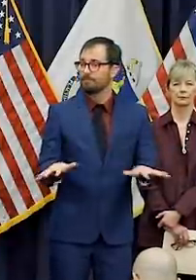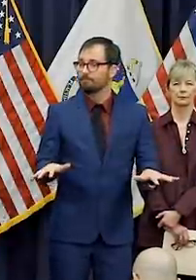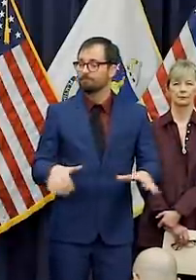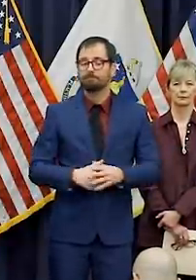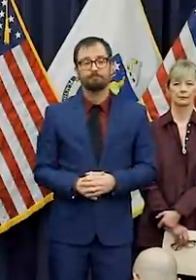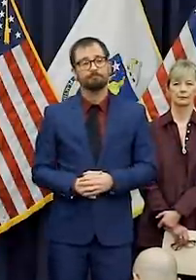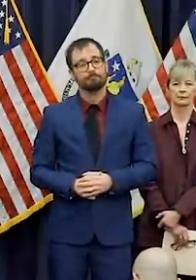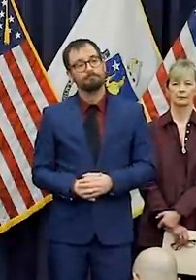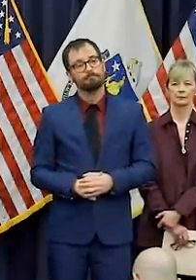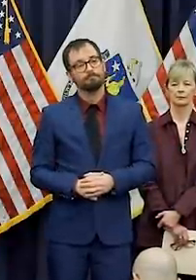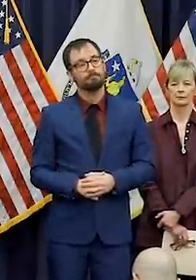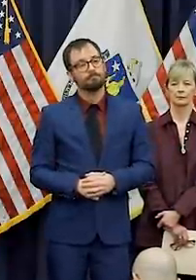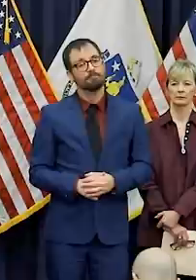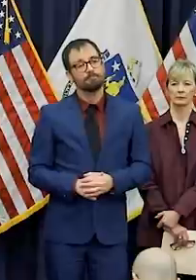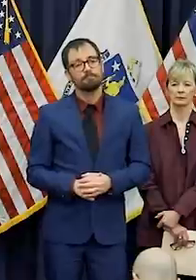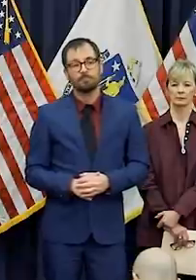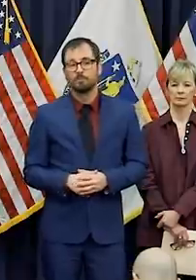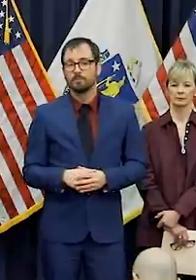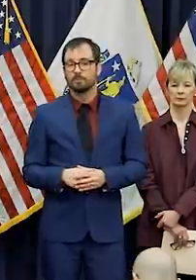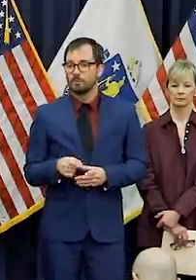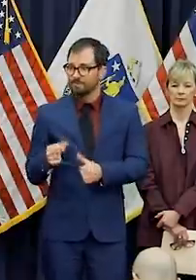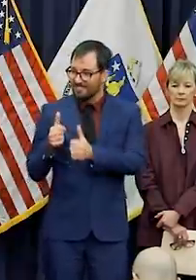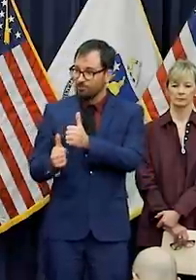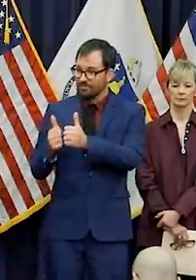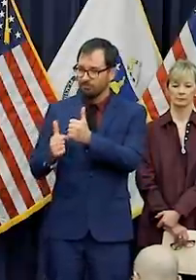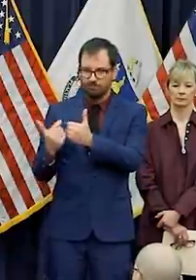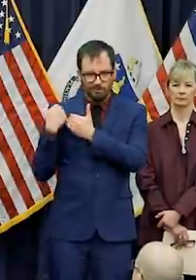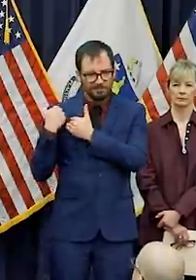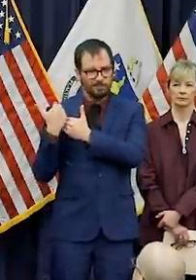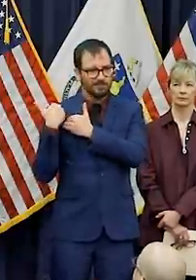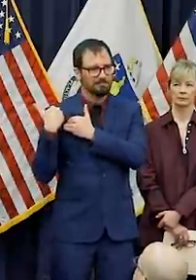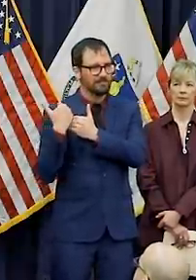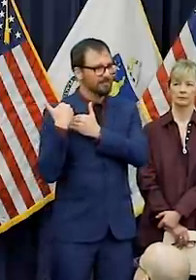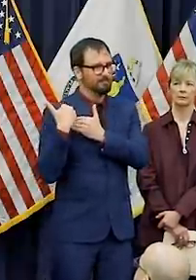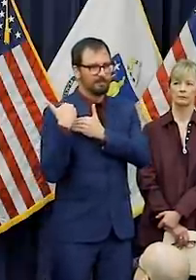Each of us needs to do our part. We help our neighbors and our friends and our